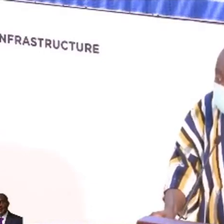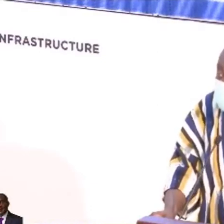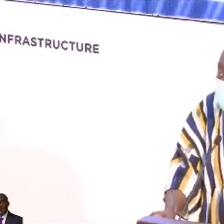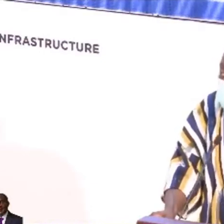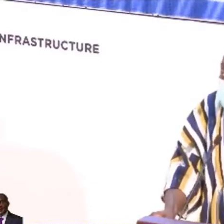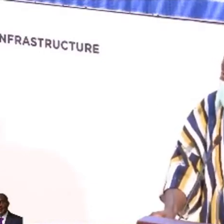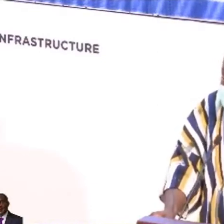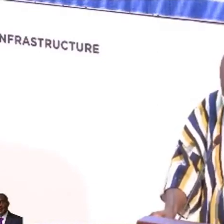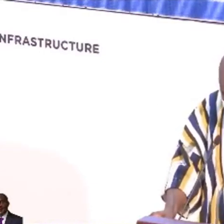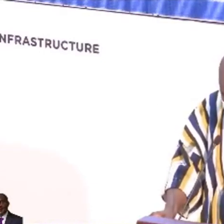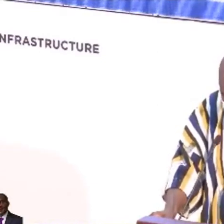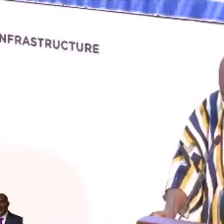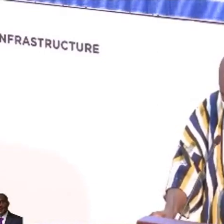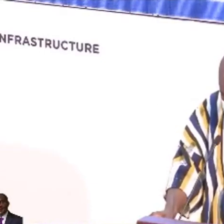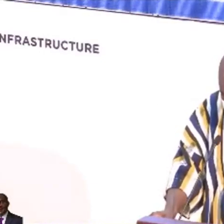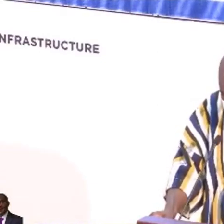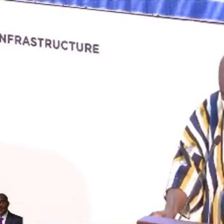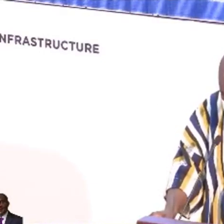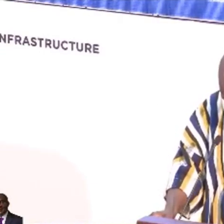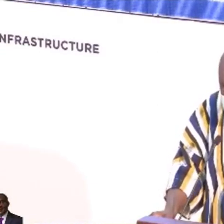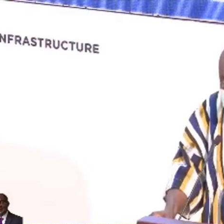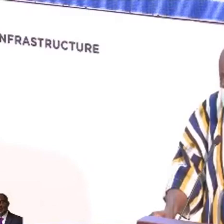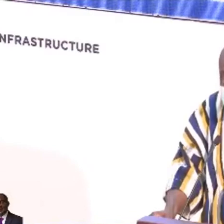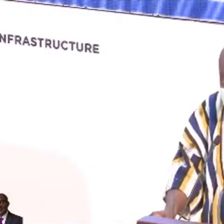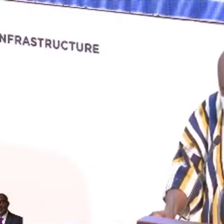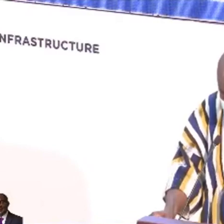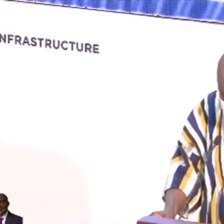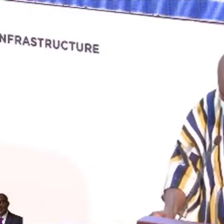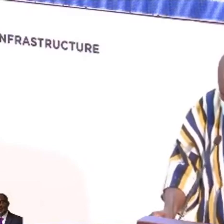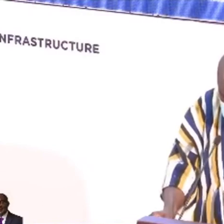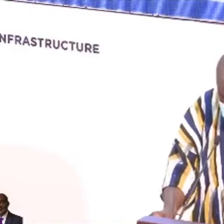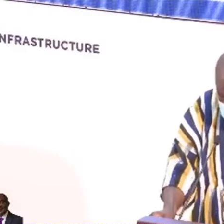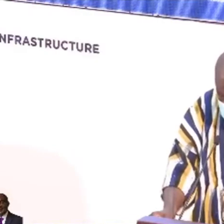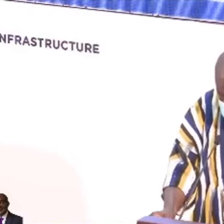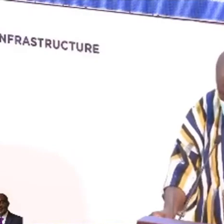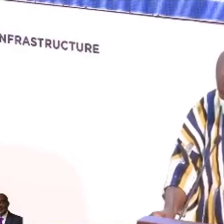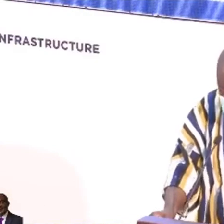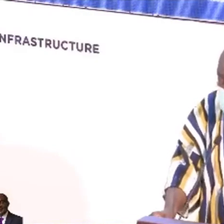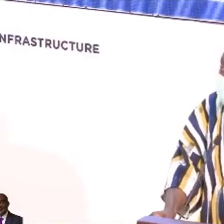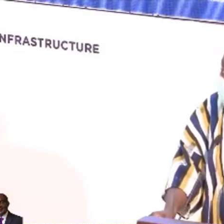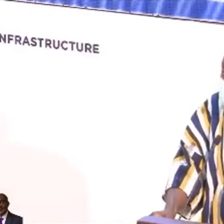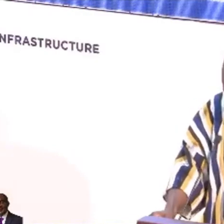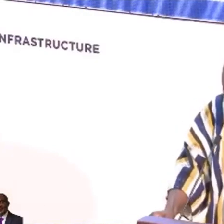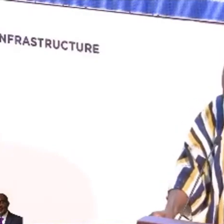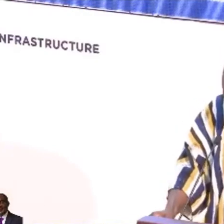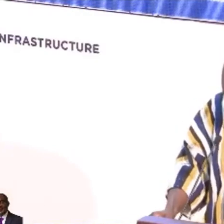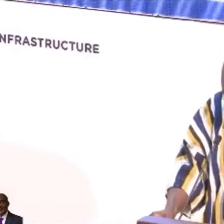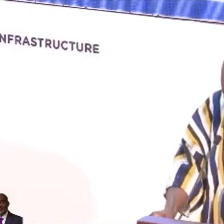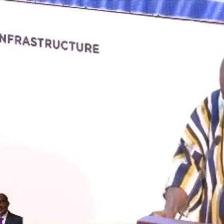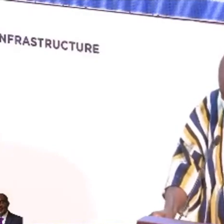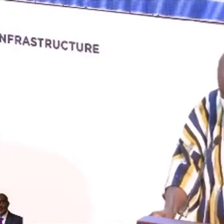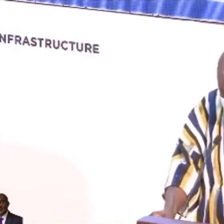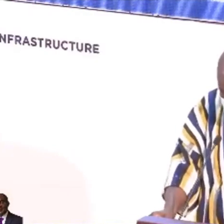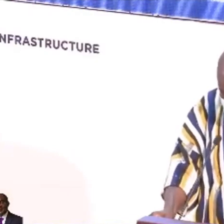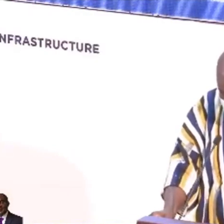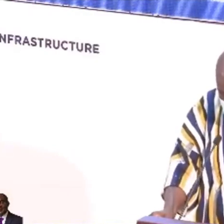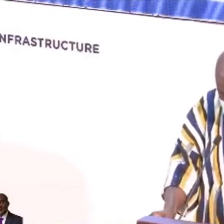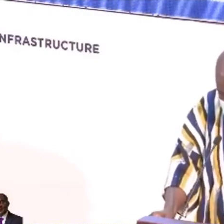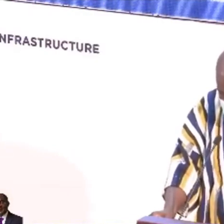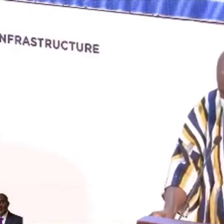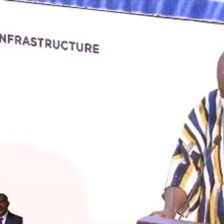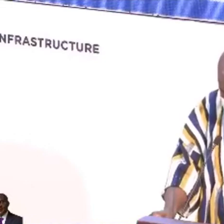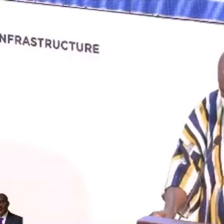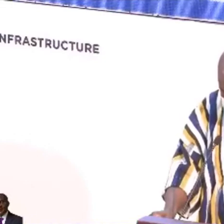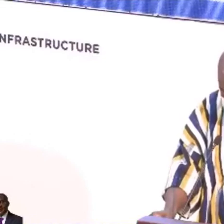auditorium and the millions who have joined us through the power of television and online platforms across the country for